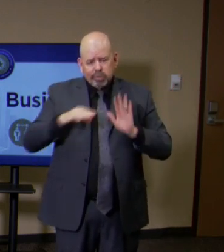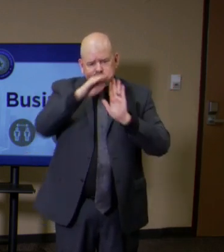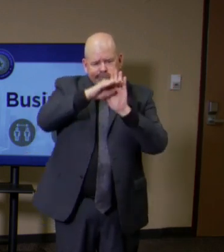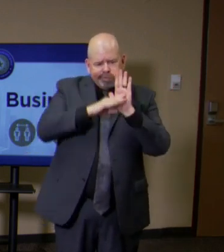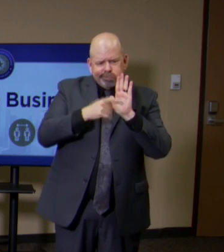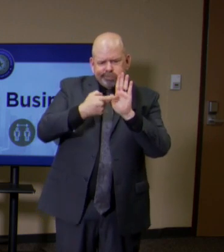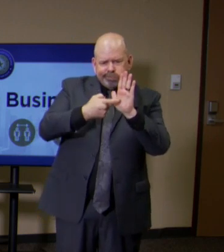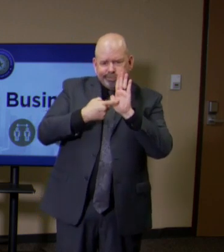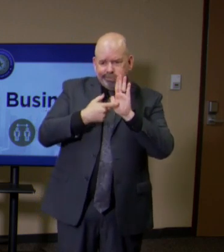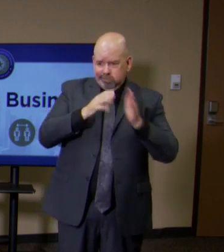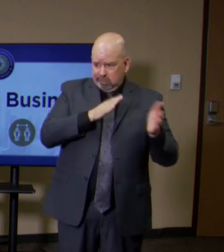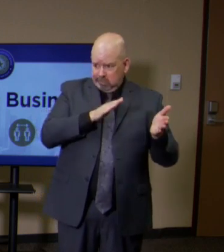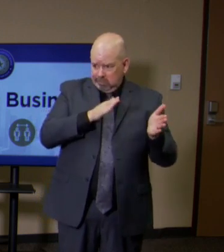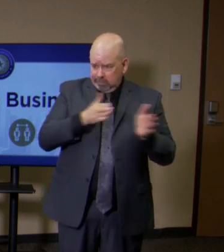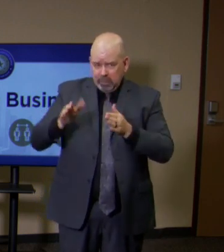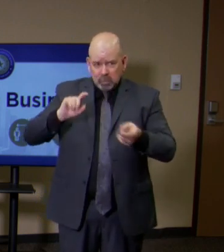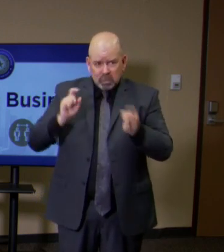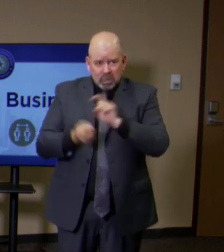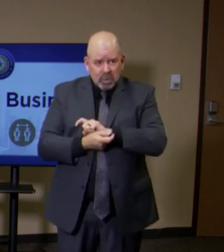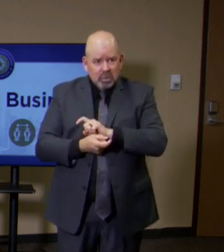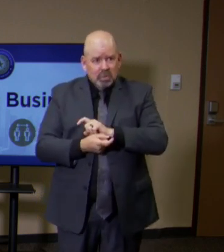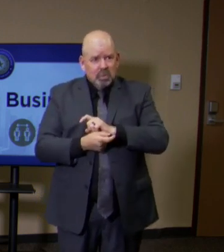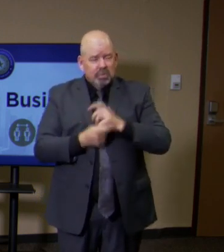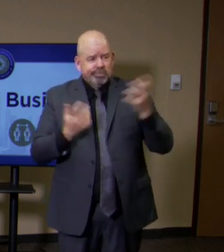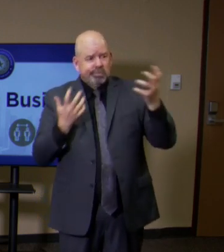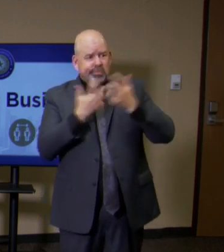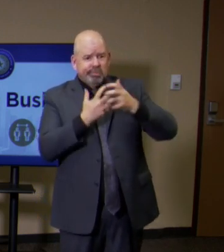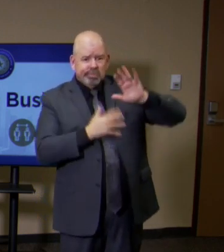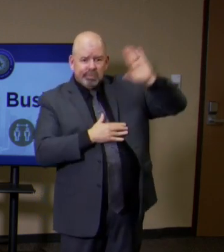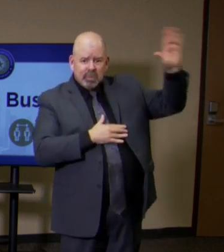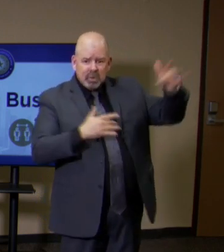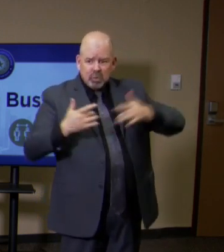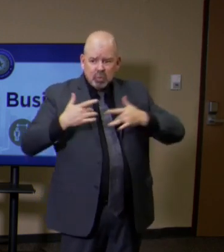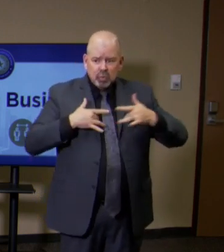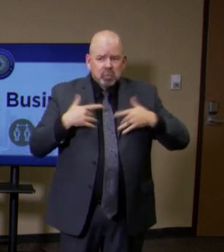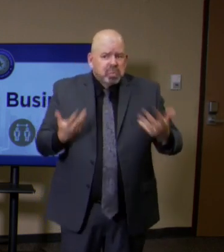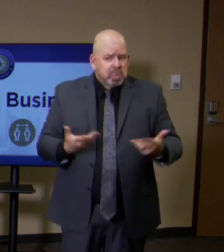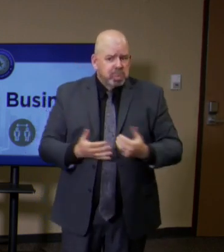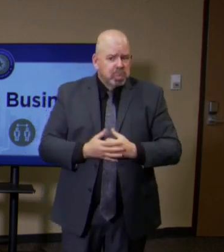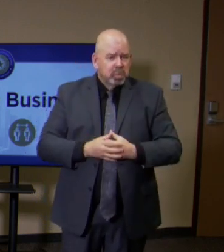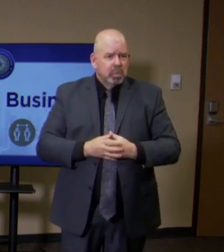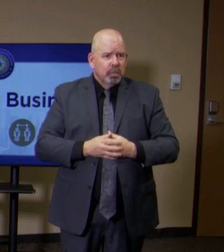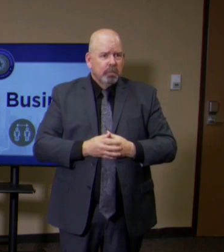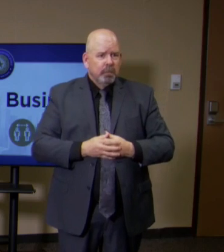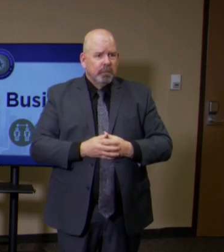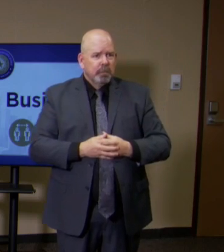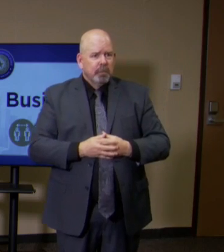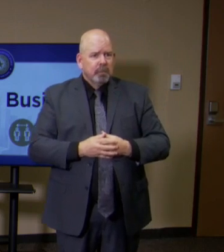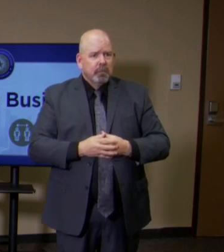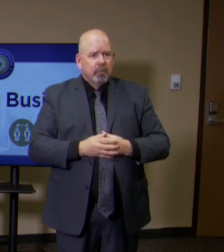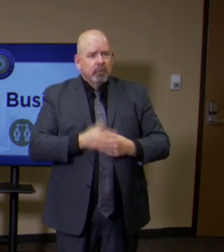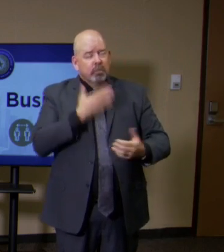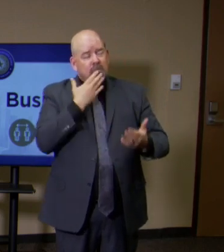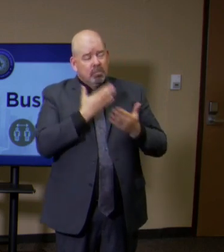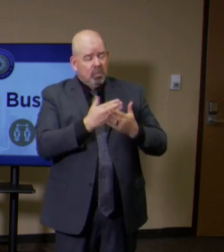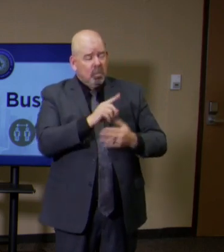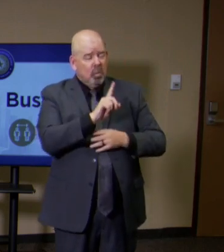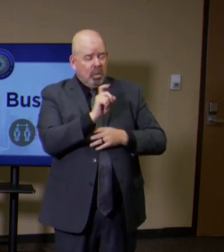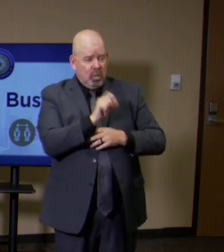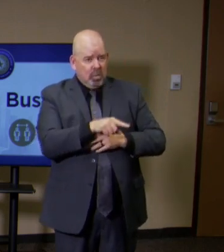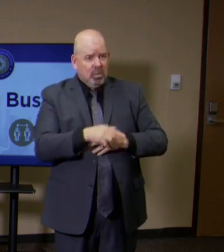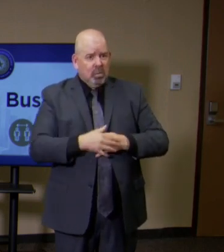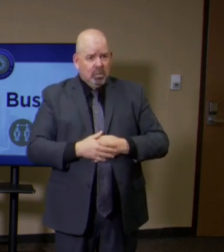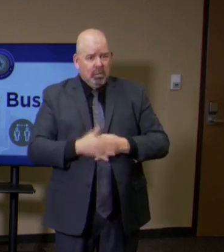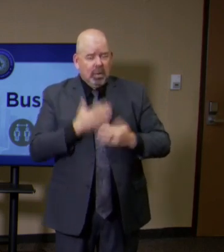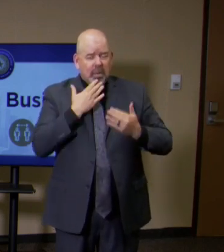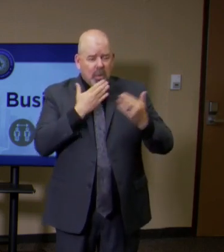the concerns that he passed along? Sure. So the question, because I don't think you're Mike, the question is, we got a letter